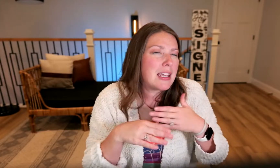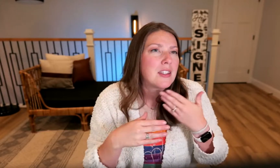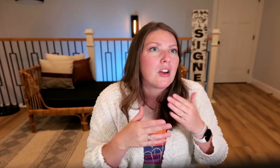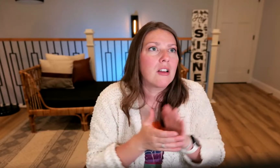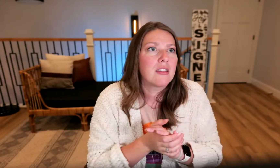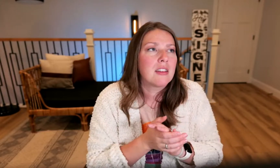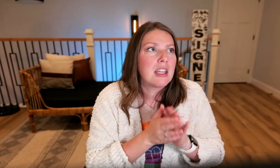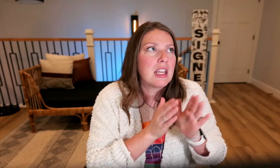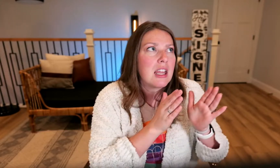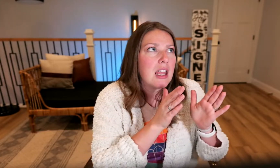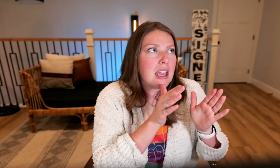based on